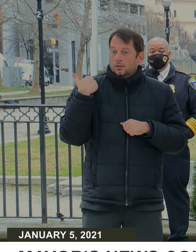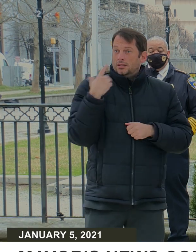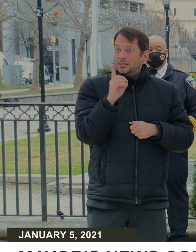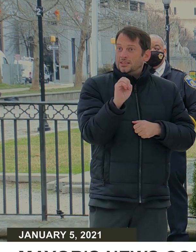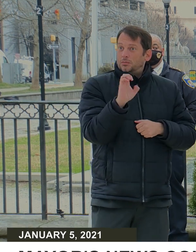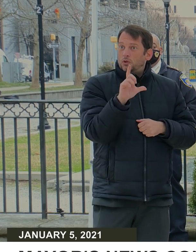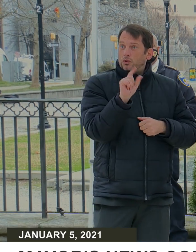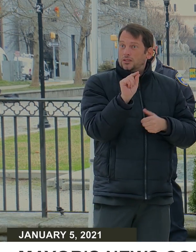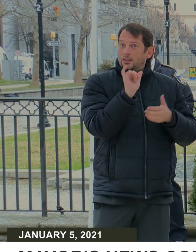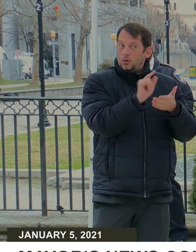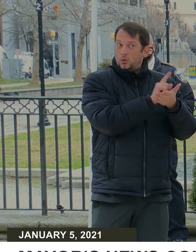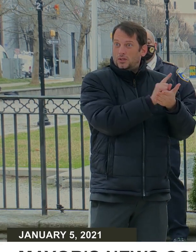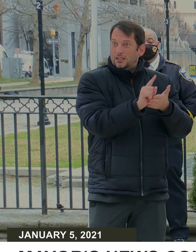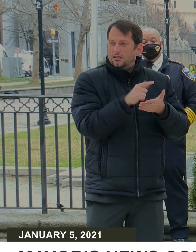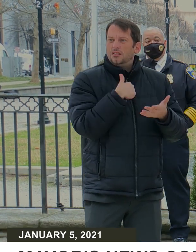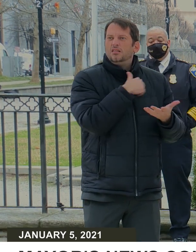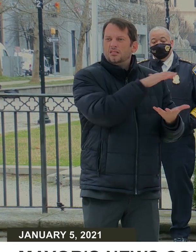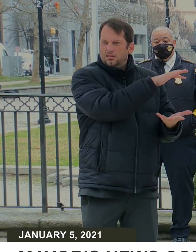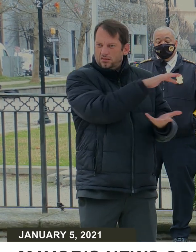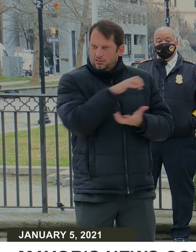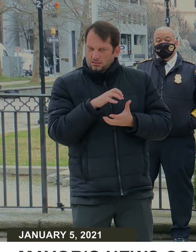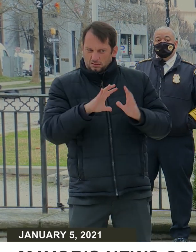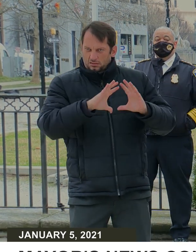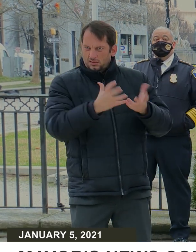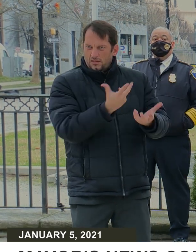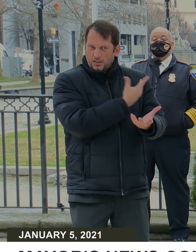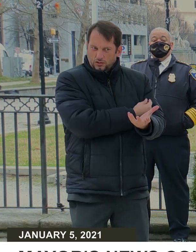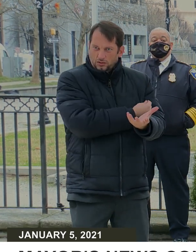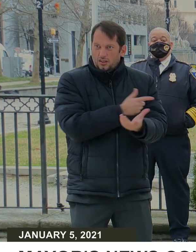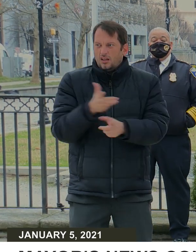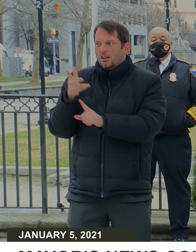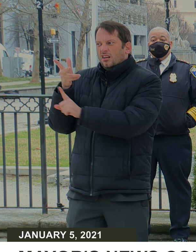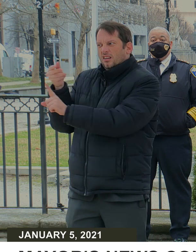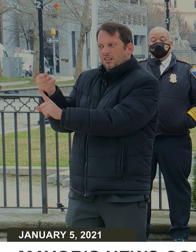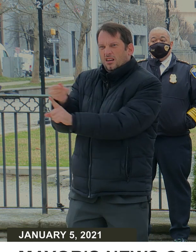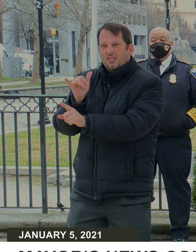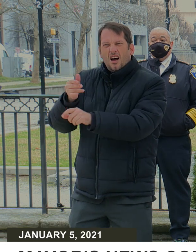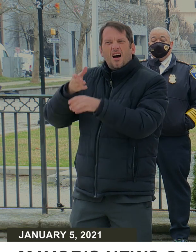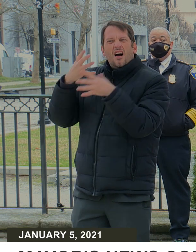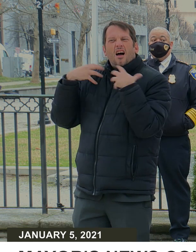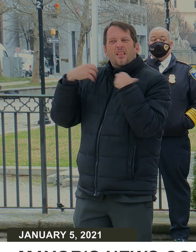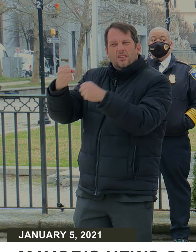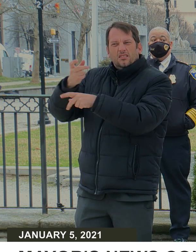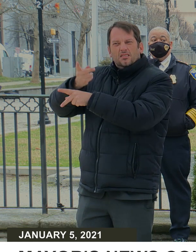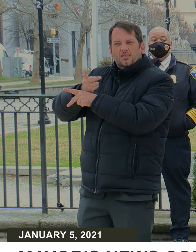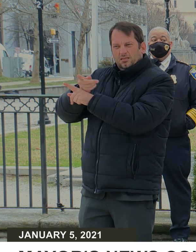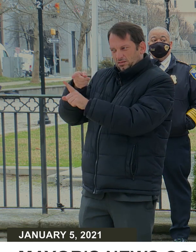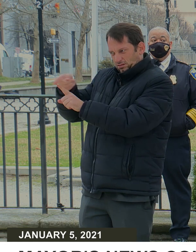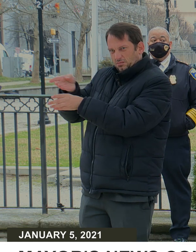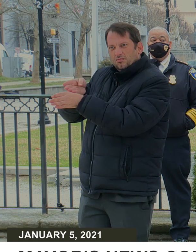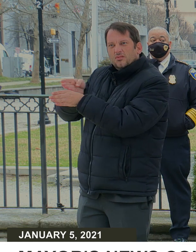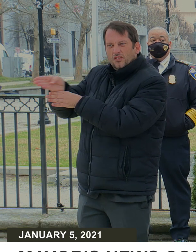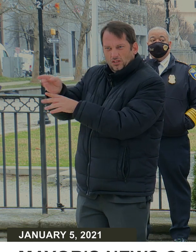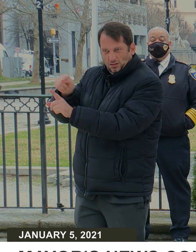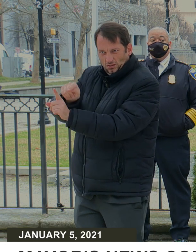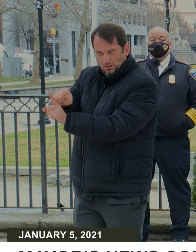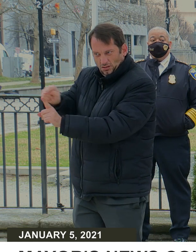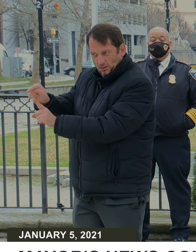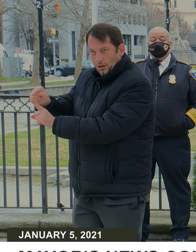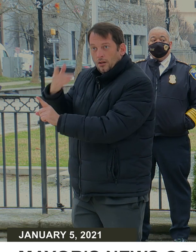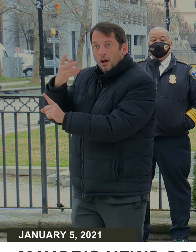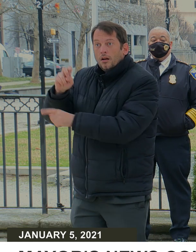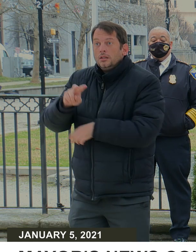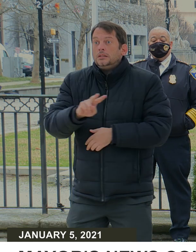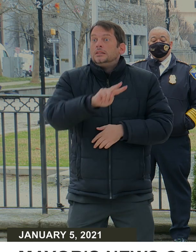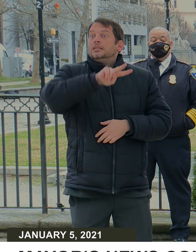provide immunizations to public health staff who will be performing vaccinations. We've received a second batch of 2,600 doses